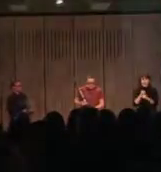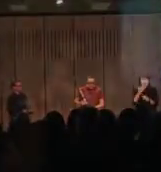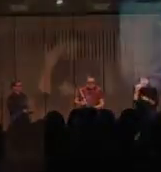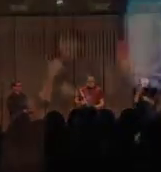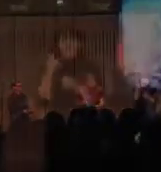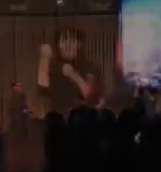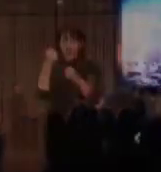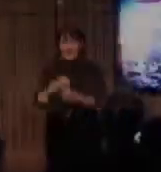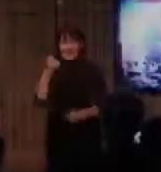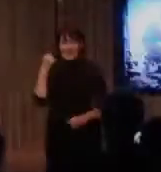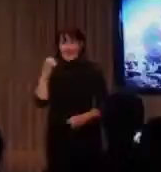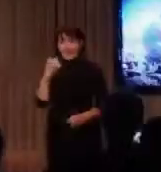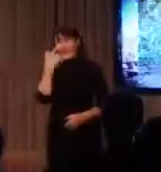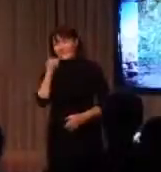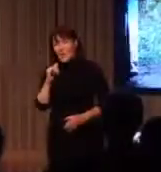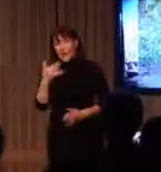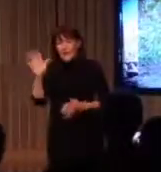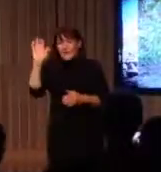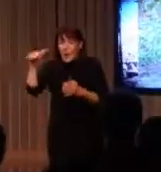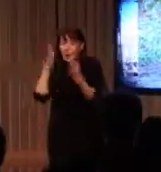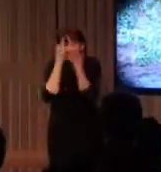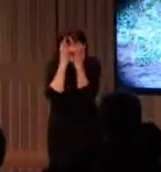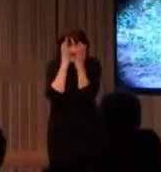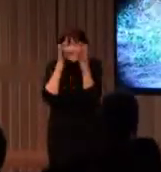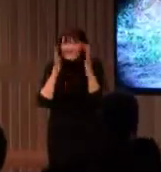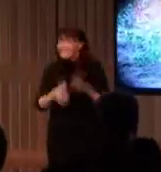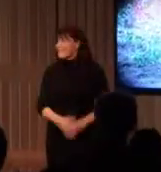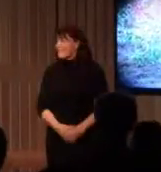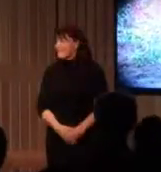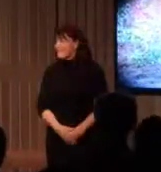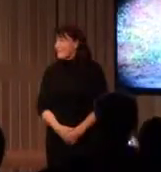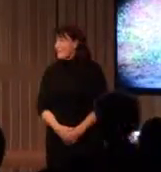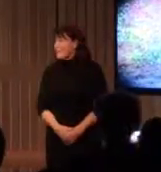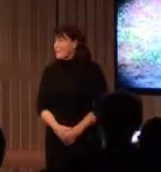stick, but unfortunately I left it at home.